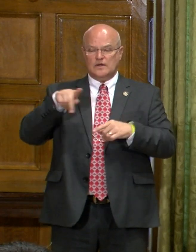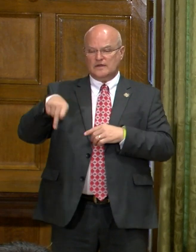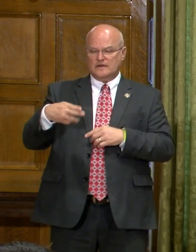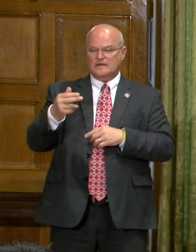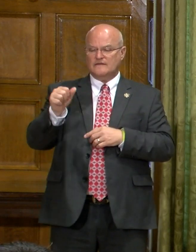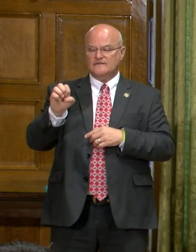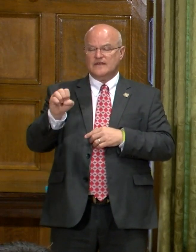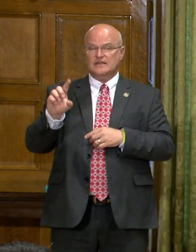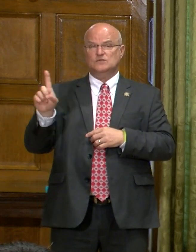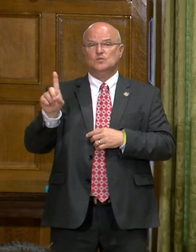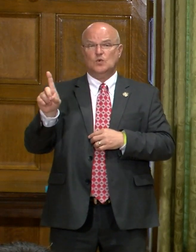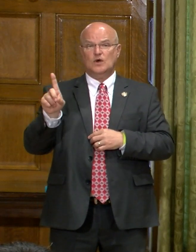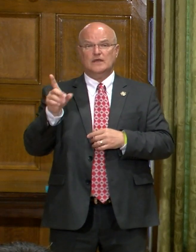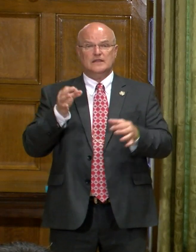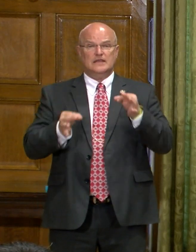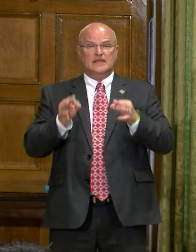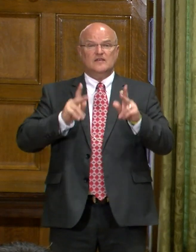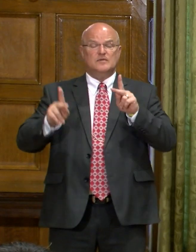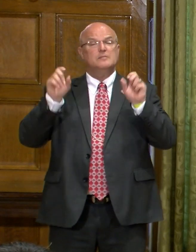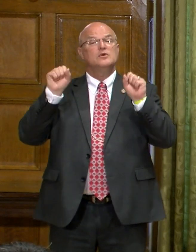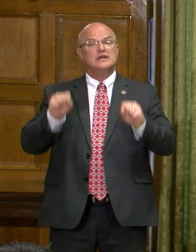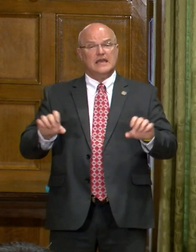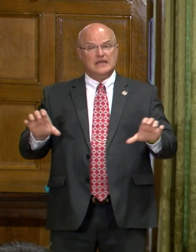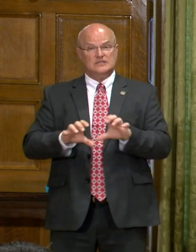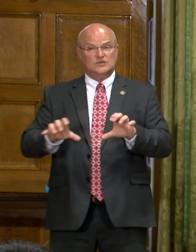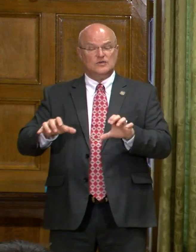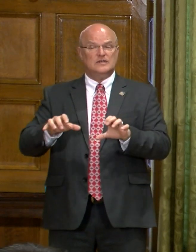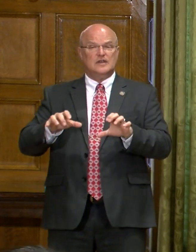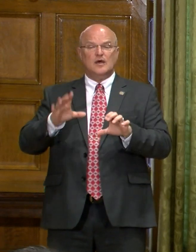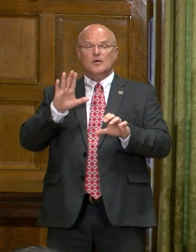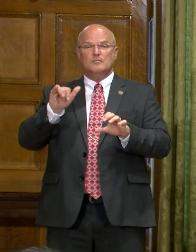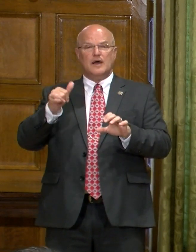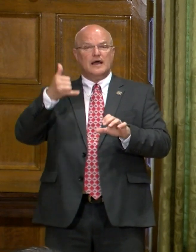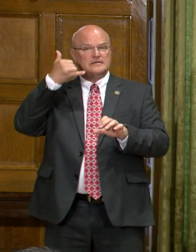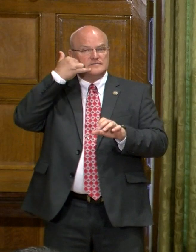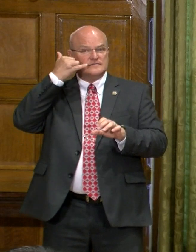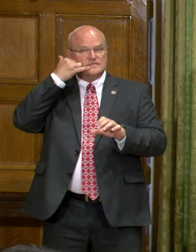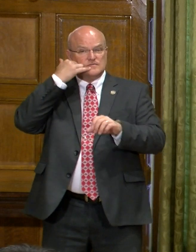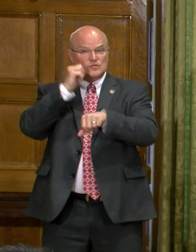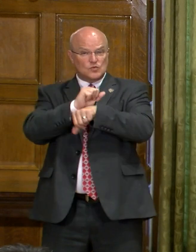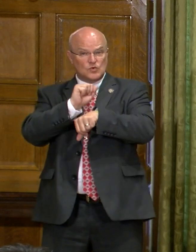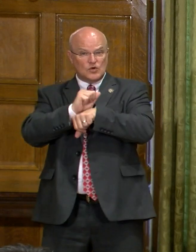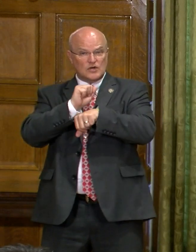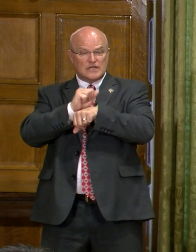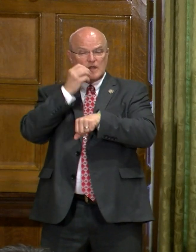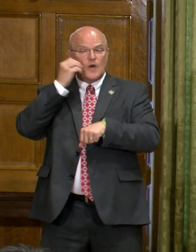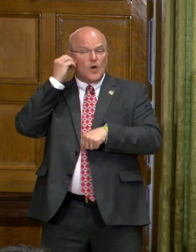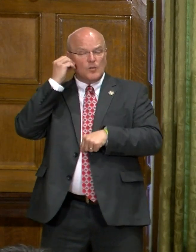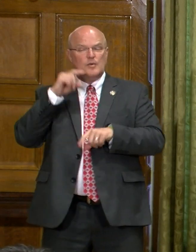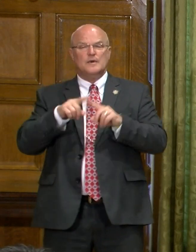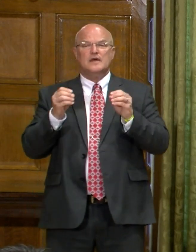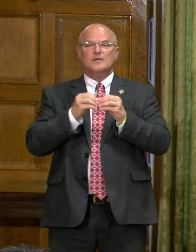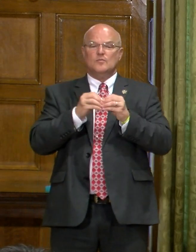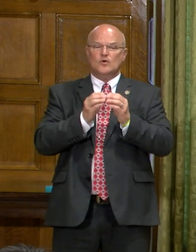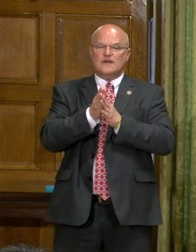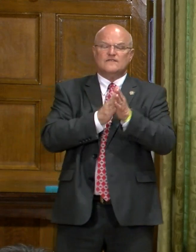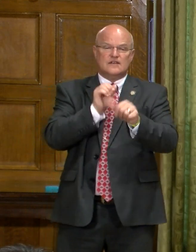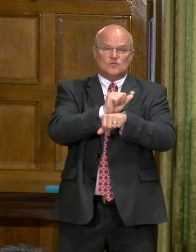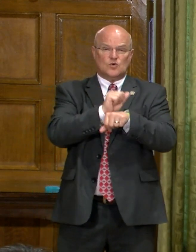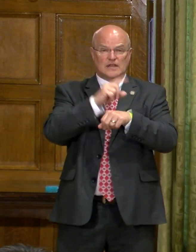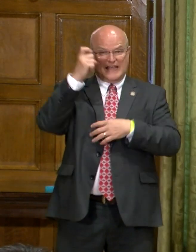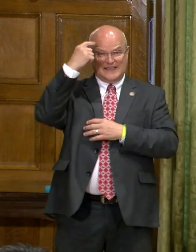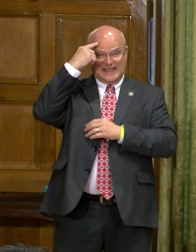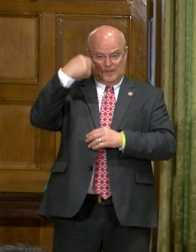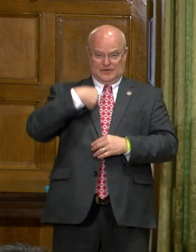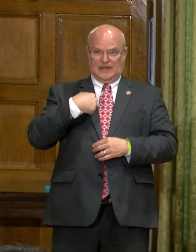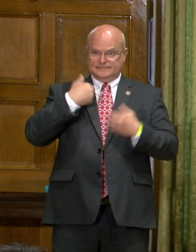Phase 1 that if they can do it by telecommuting, that's a good option for them. But if they're more effective working out of the